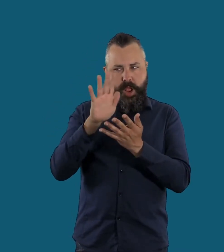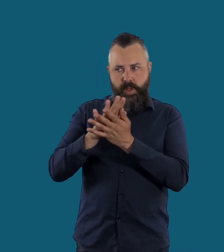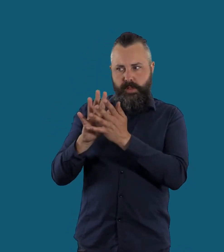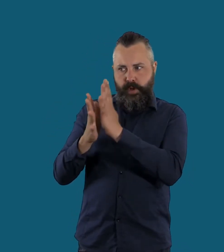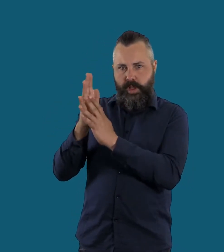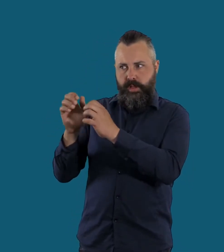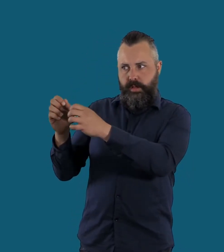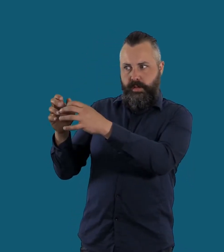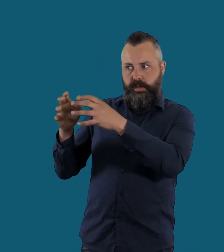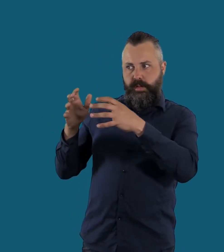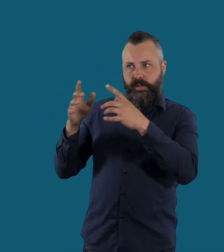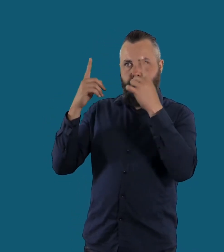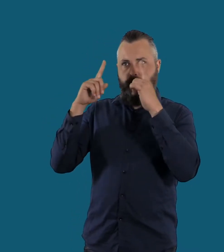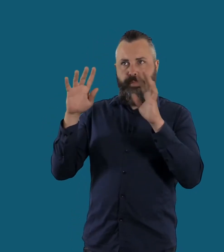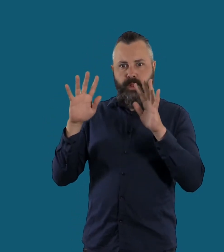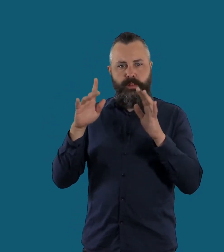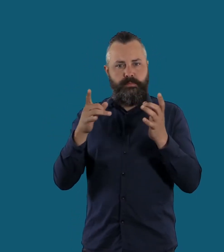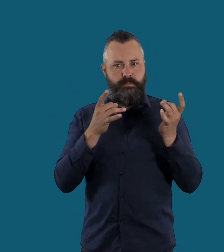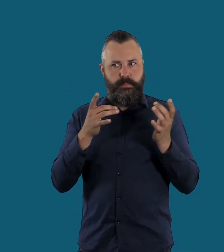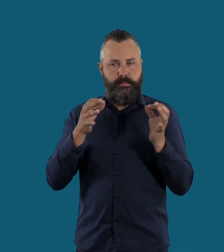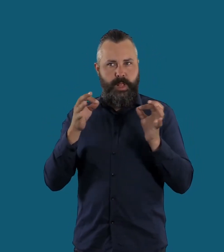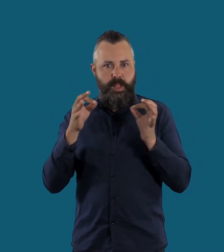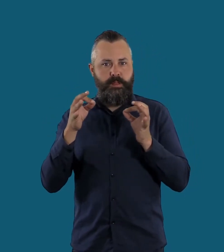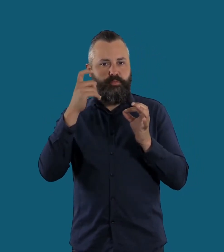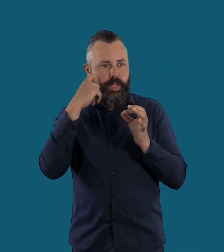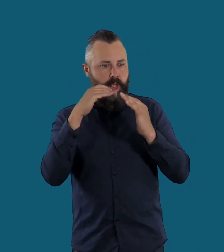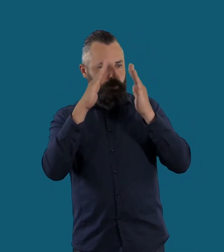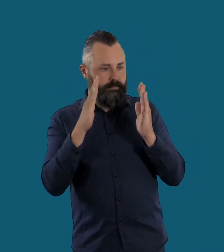Be aware of how fires can start and reduce the risk.